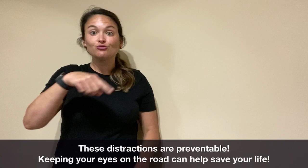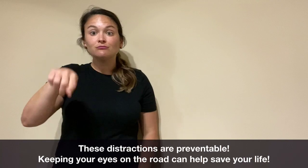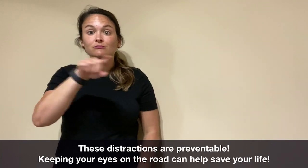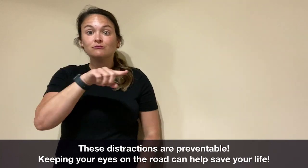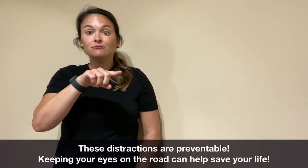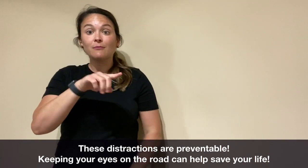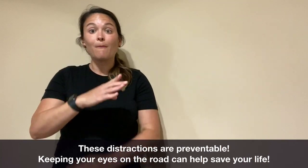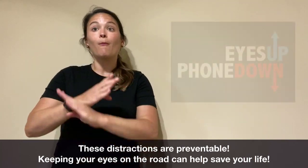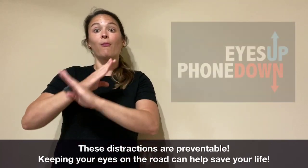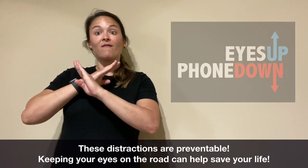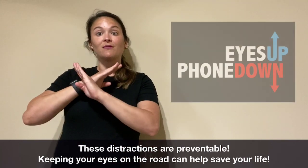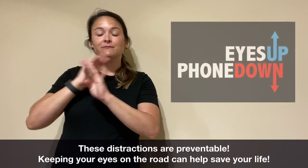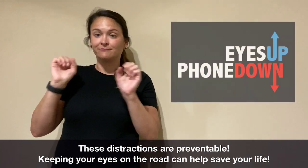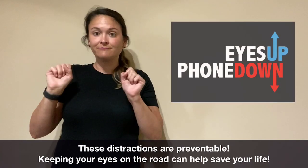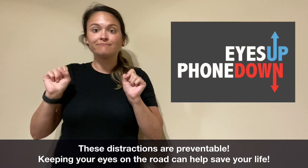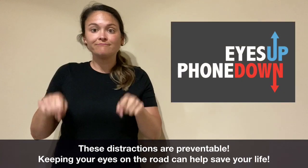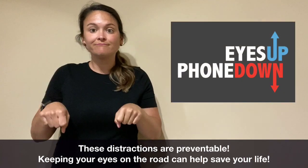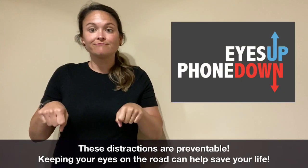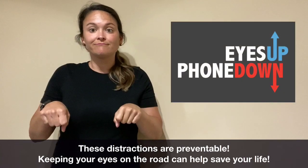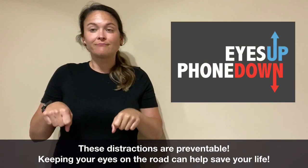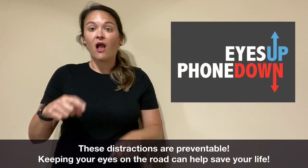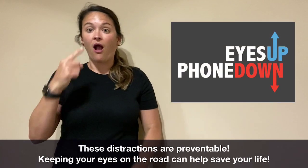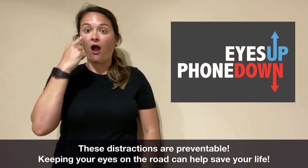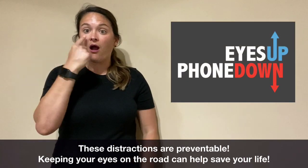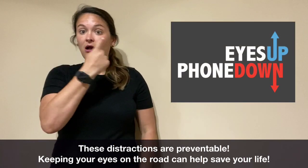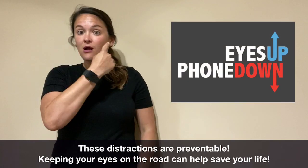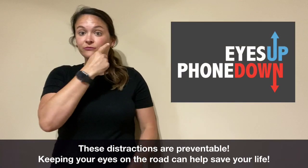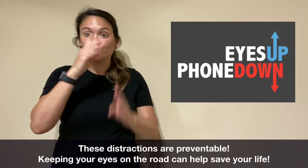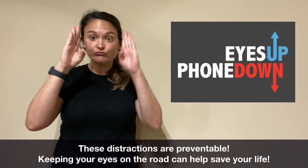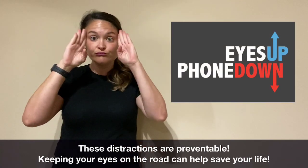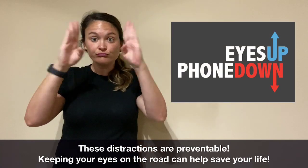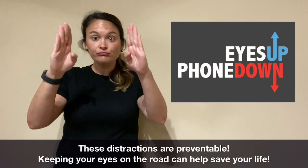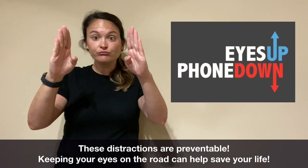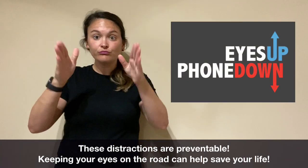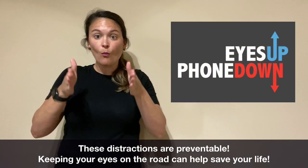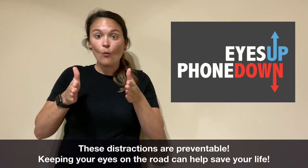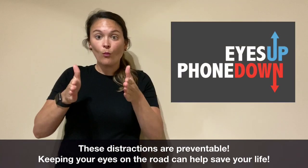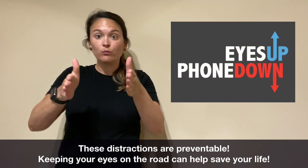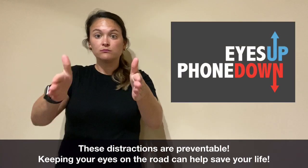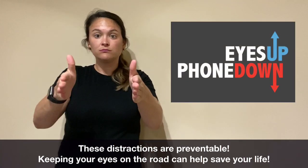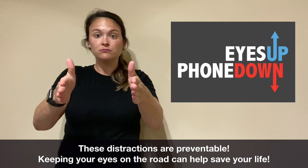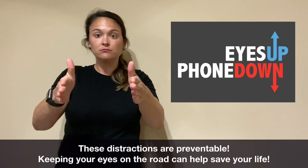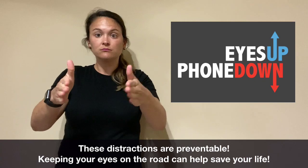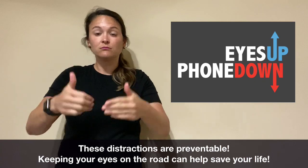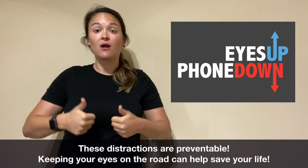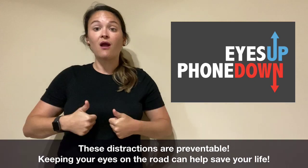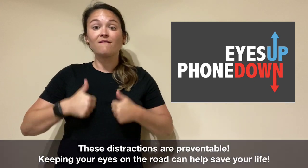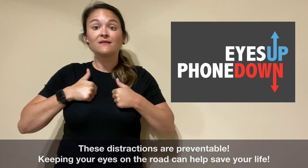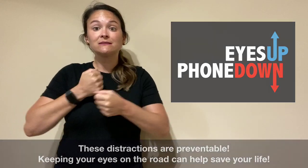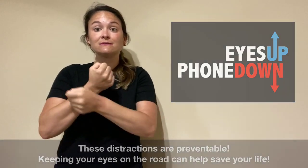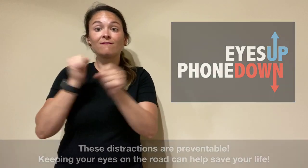These distractions are preventable. Keeping your eyes on the road can help save your life.